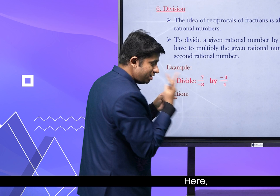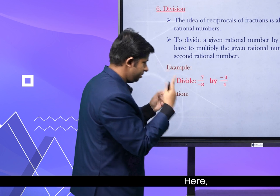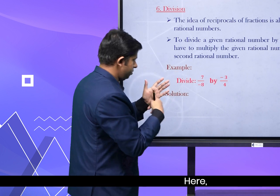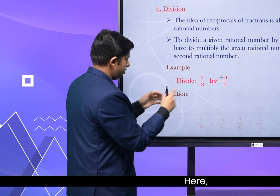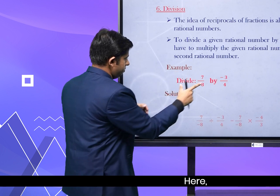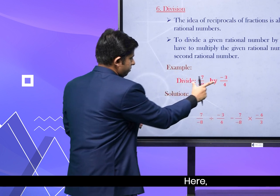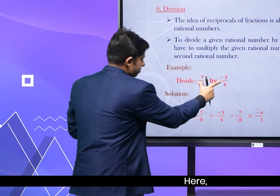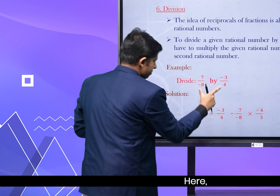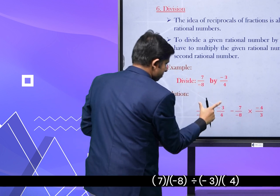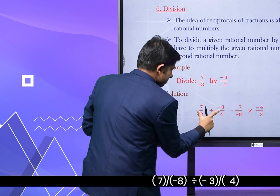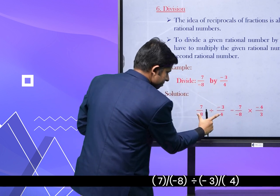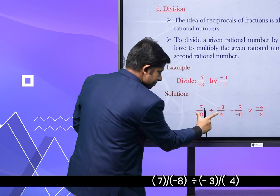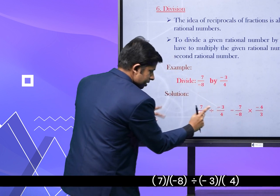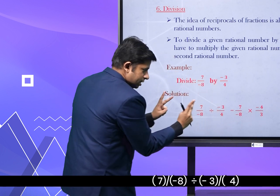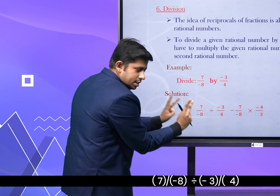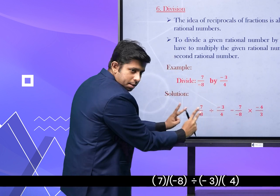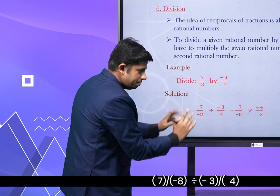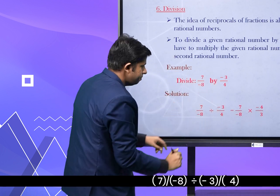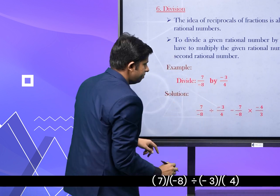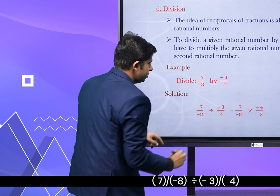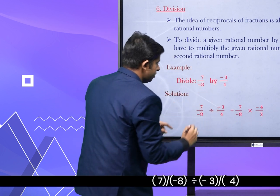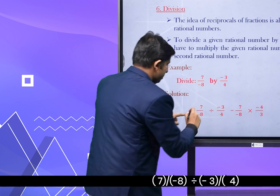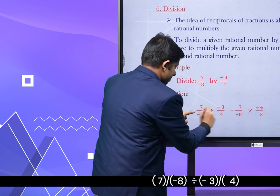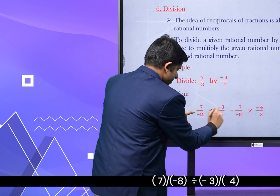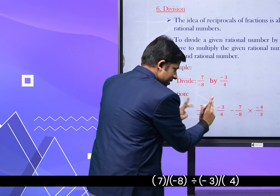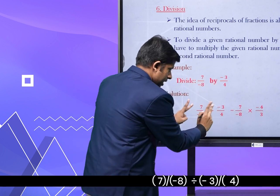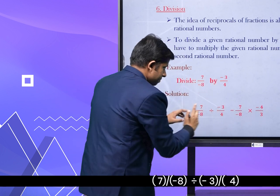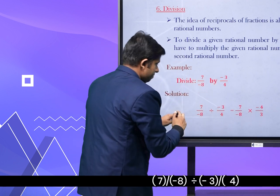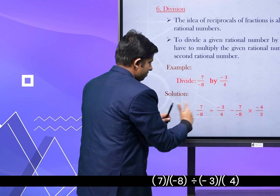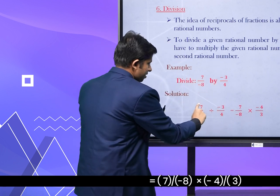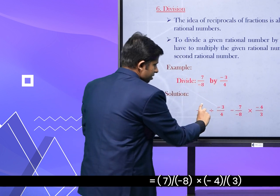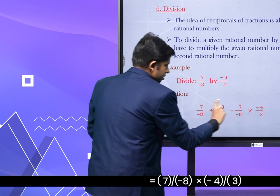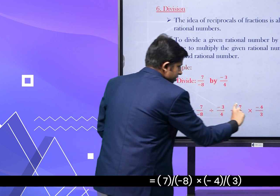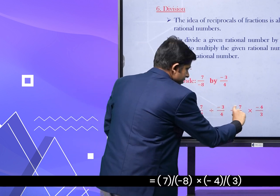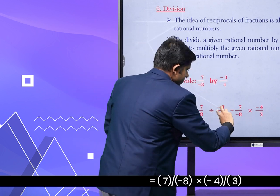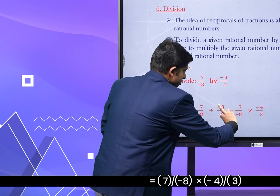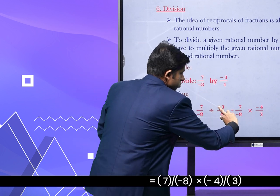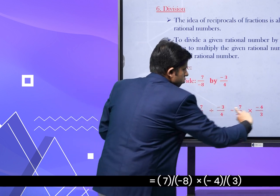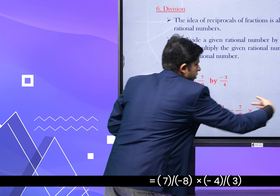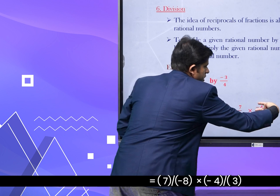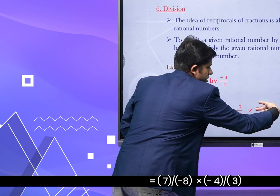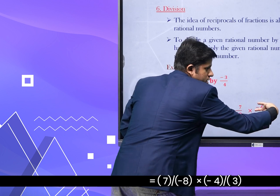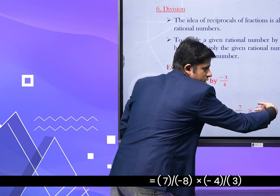Here, 7 by minus 8 divided by minus 3 by 4 is equal to